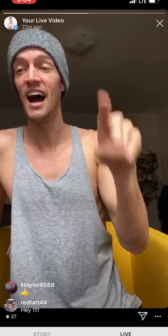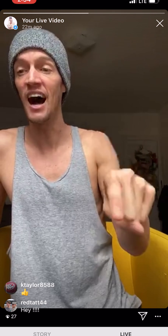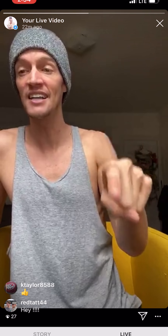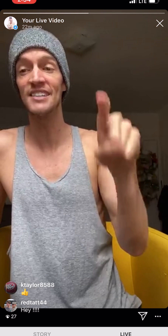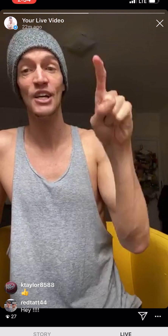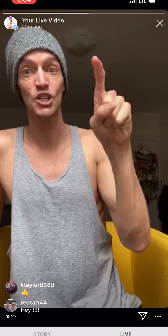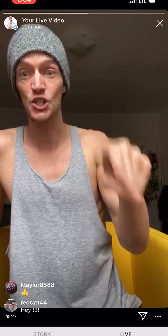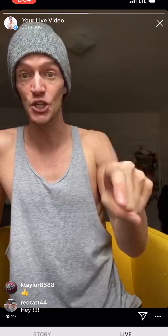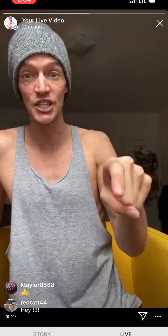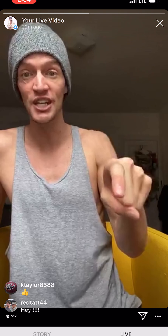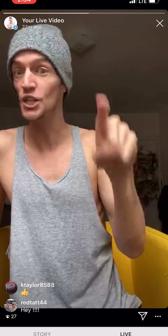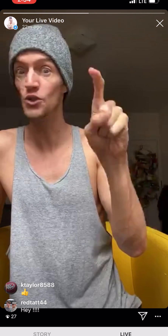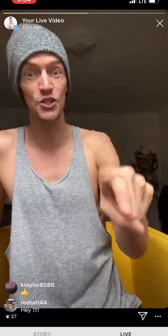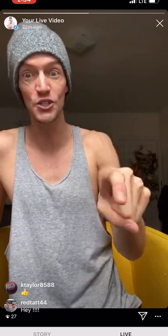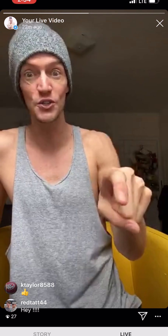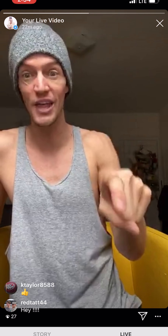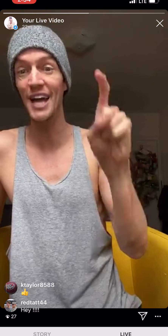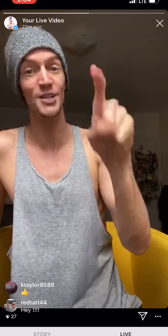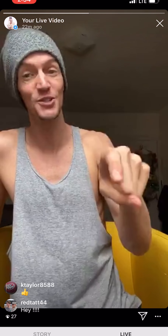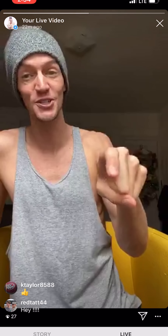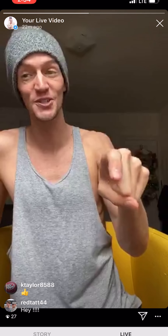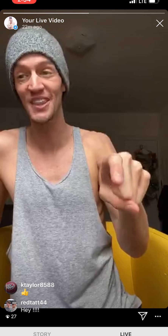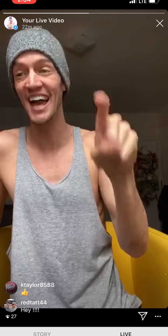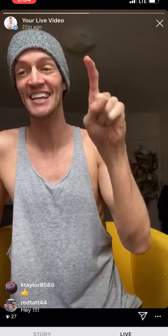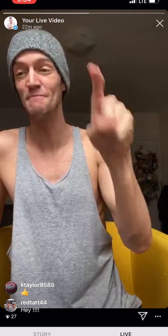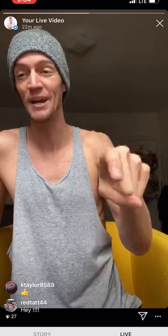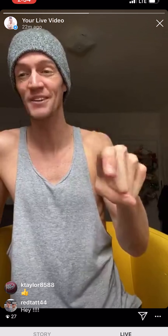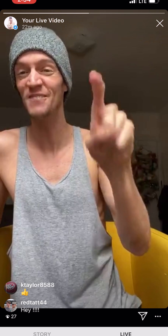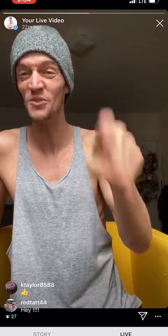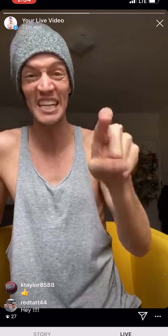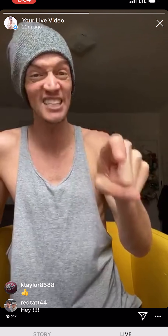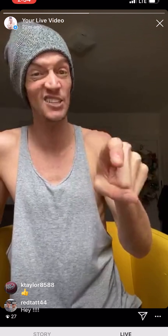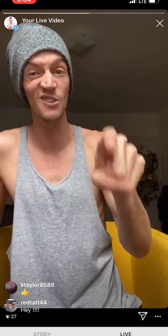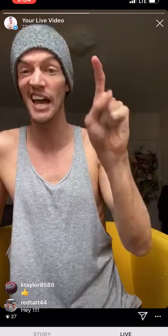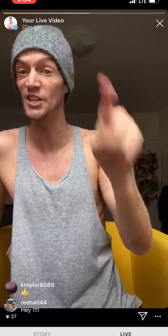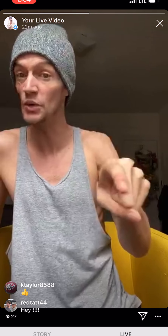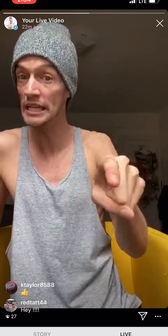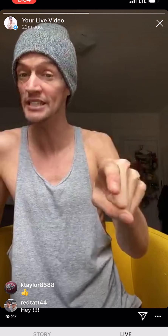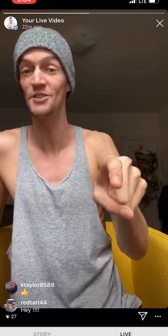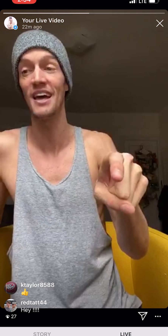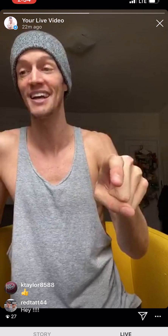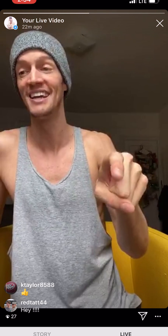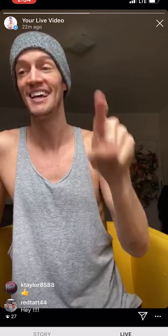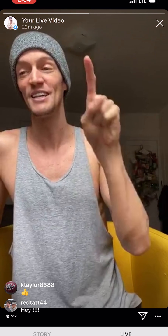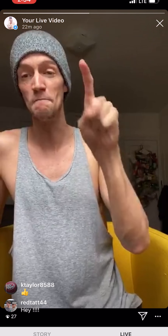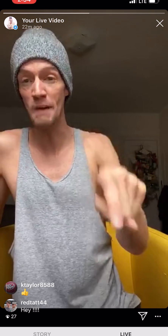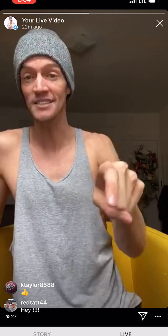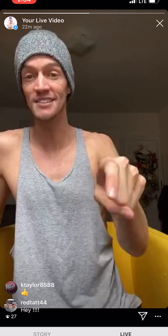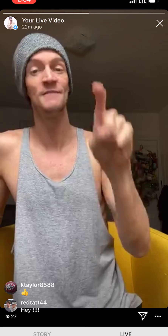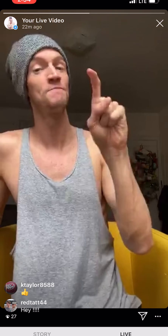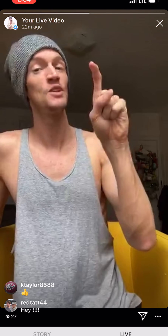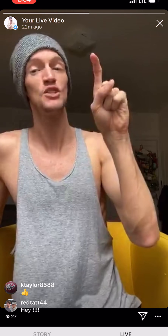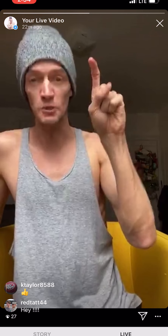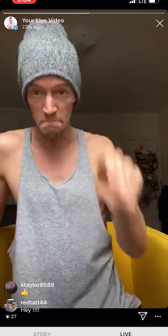Ought. Should. You should do that. You should do that. Imperative. You need to do that. You need to do that. You must. You must.